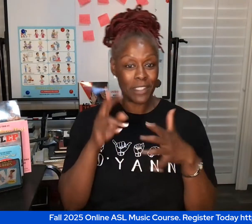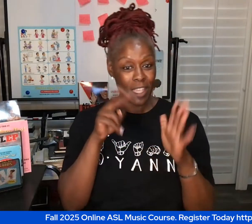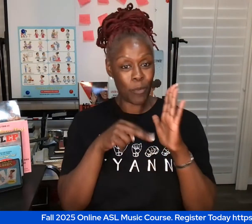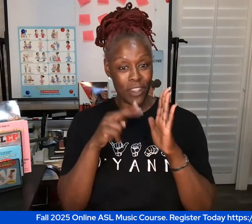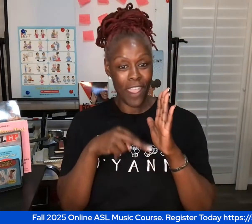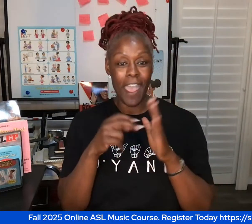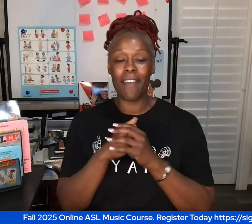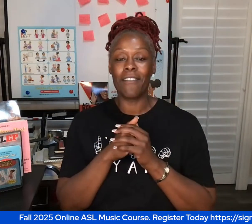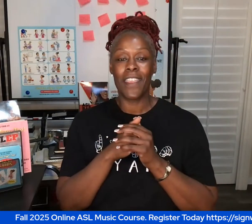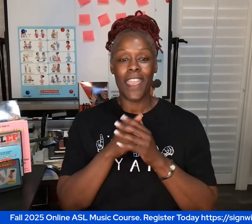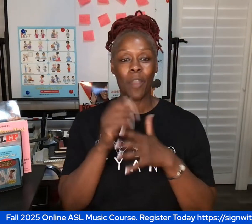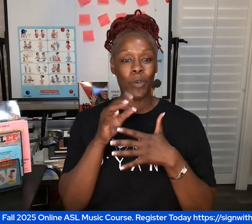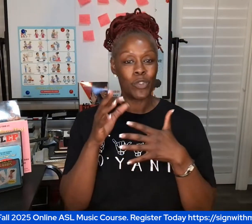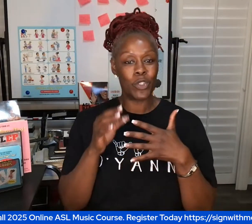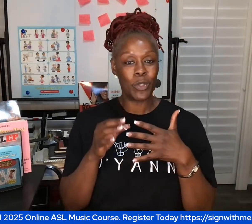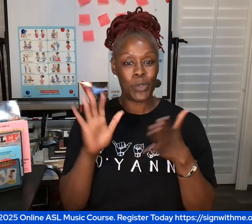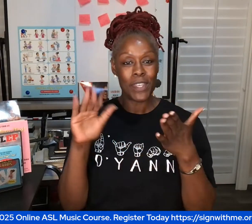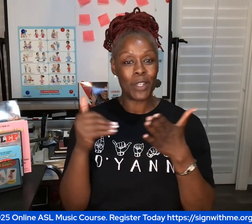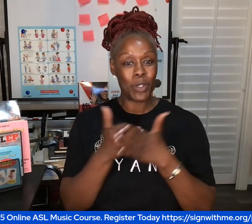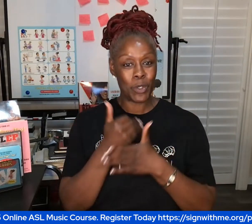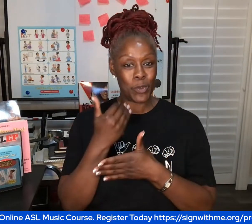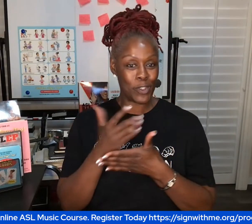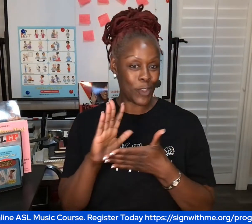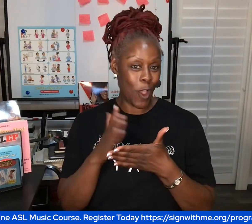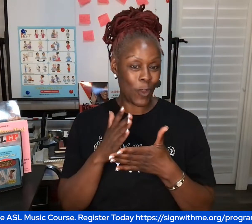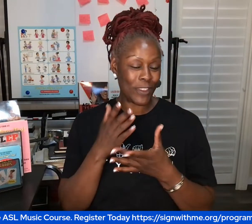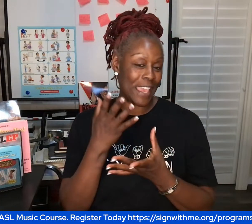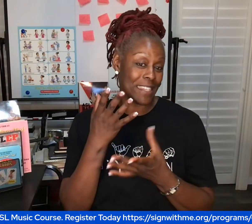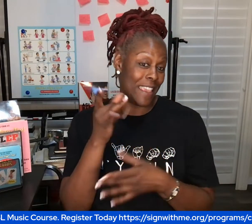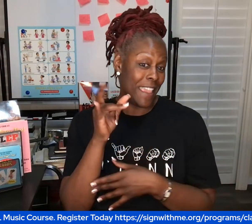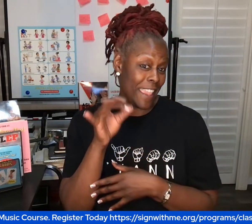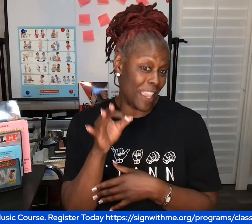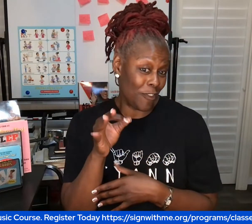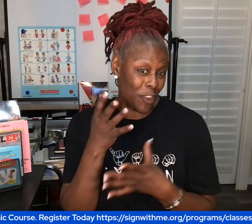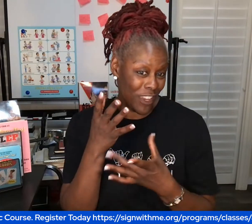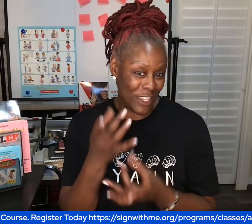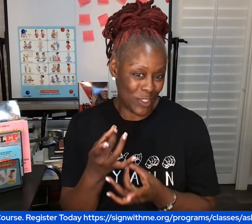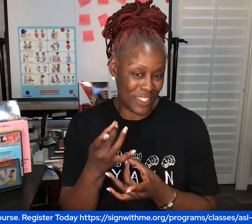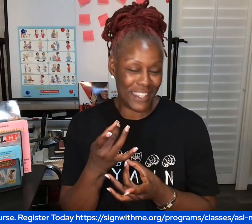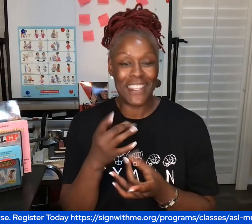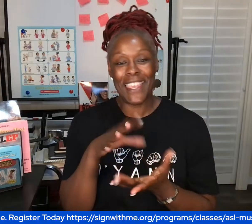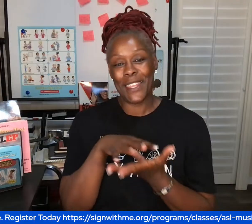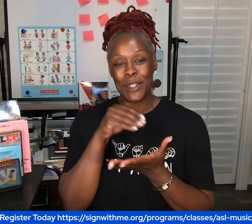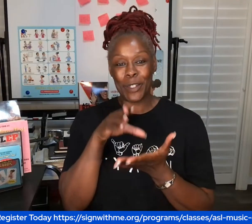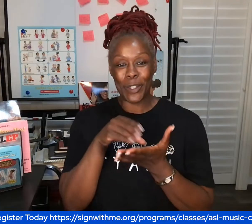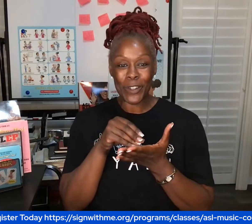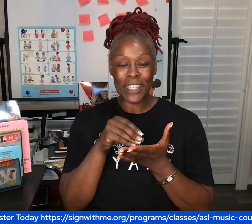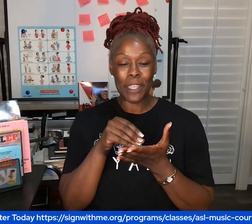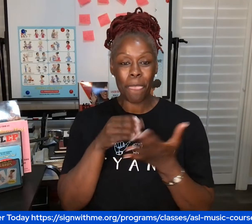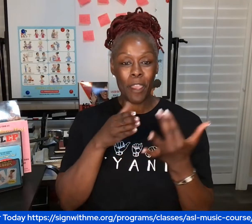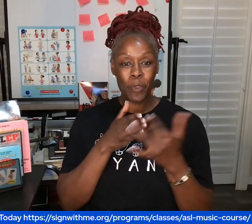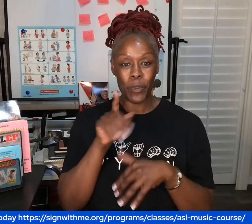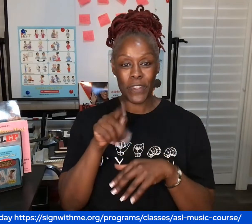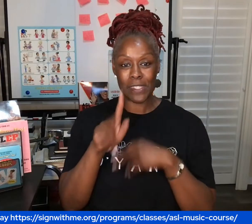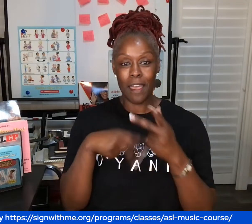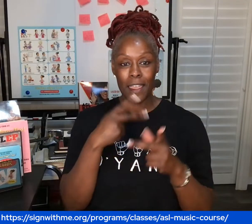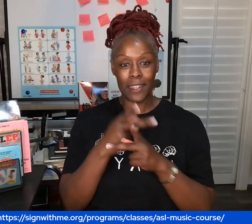at what you have and we'll choose a new song. That's if you're interested in learning through this kind